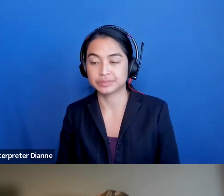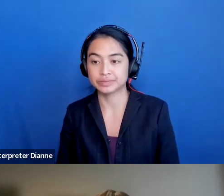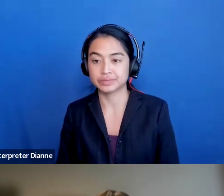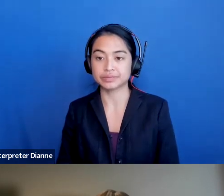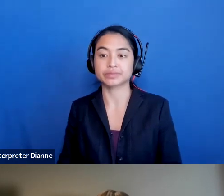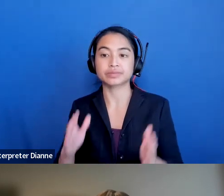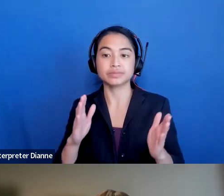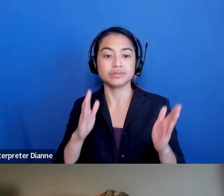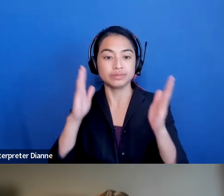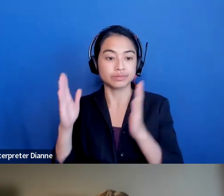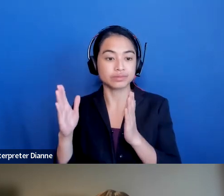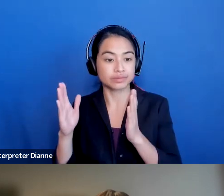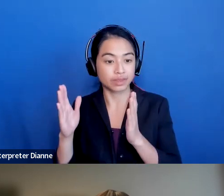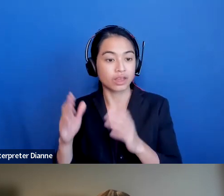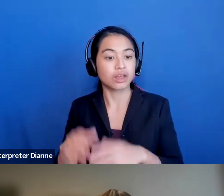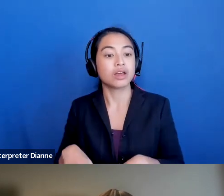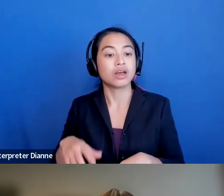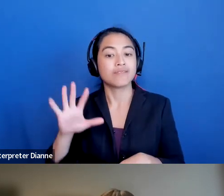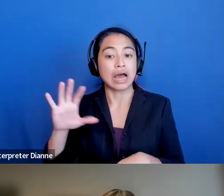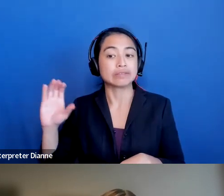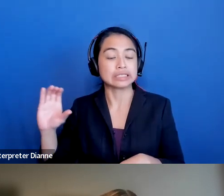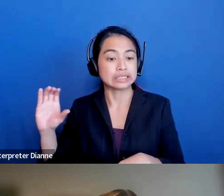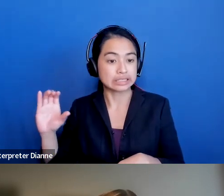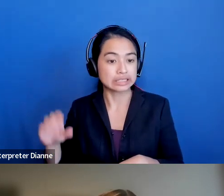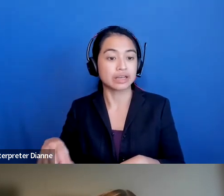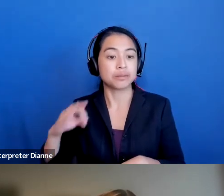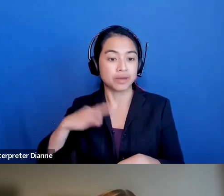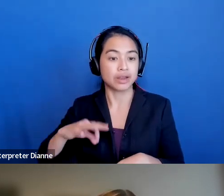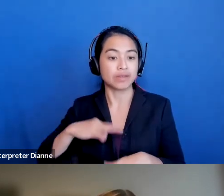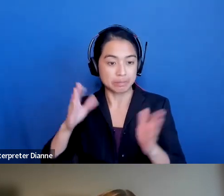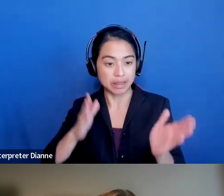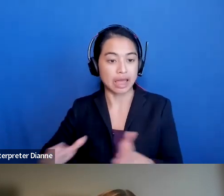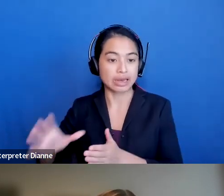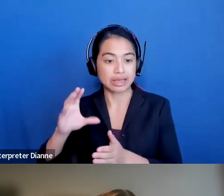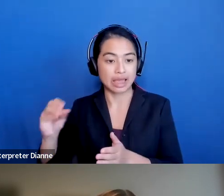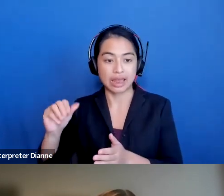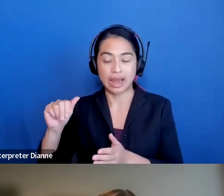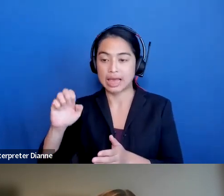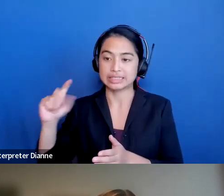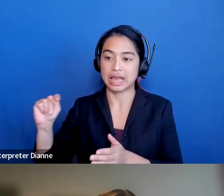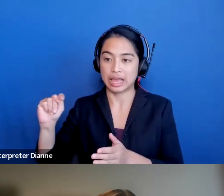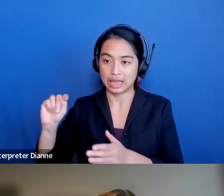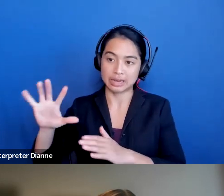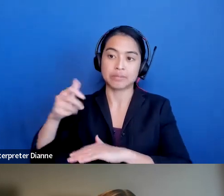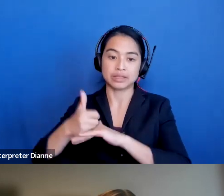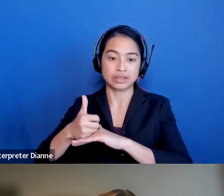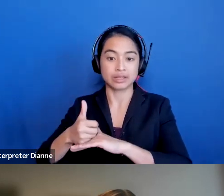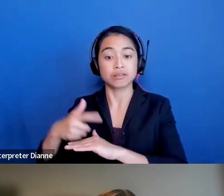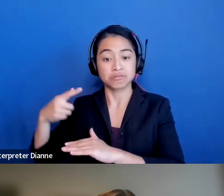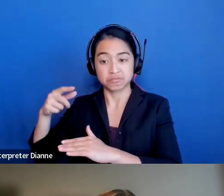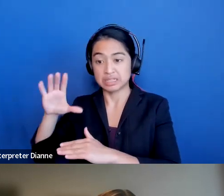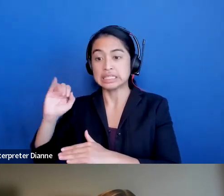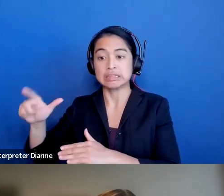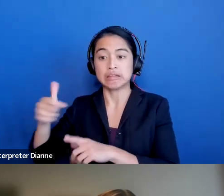And then the third criteria is benefit planning and or asset building. And the CIL gave themselves a